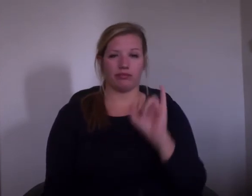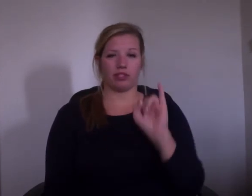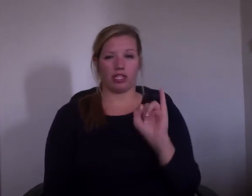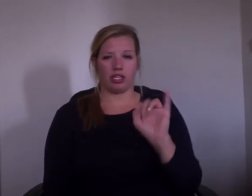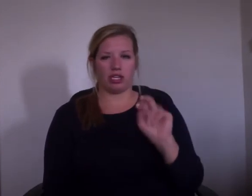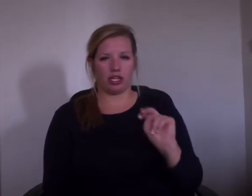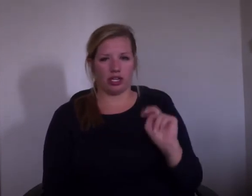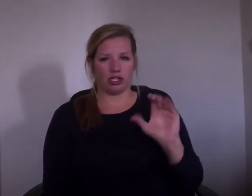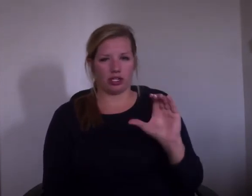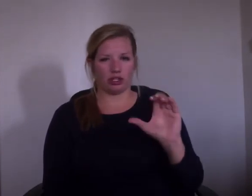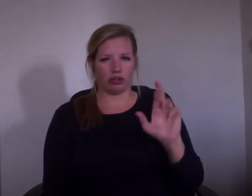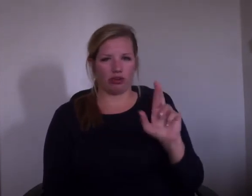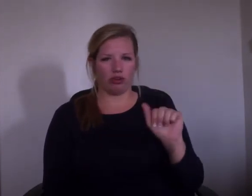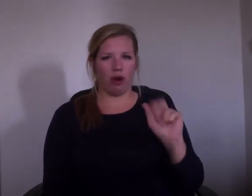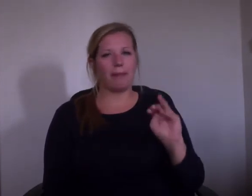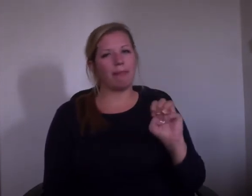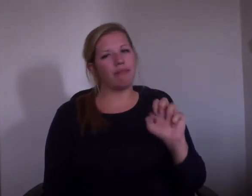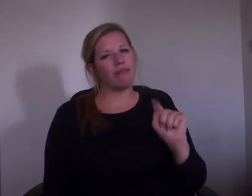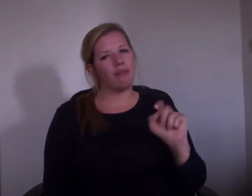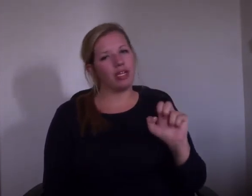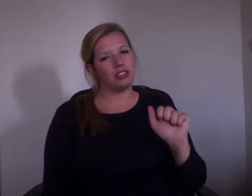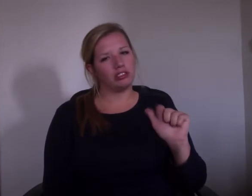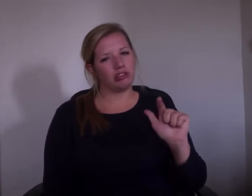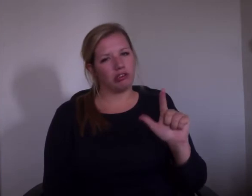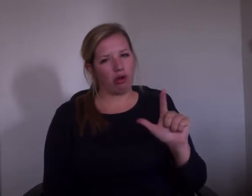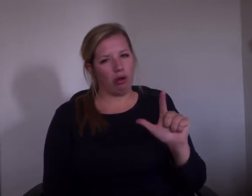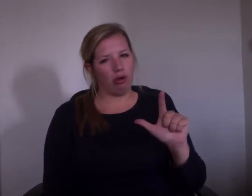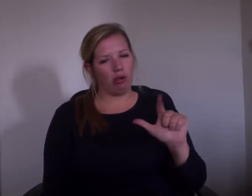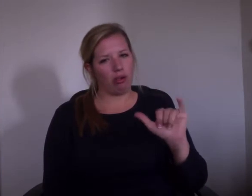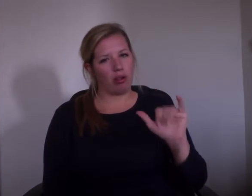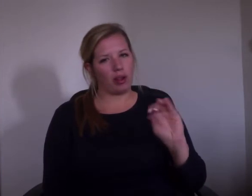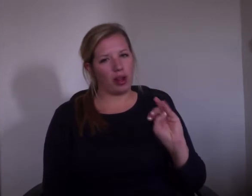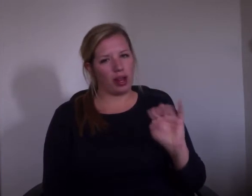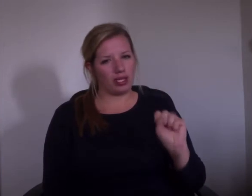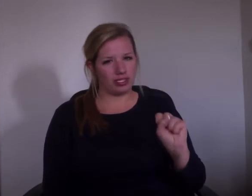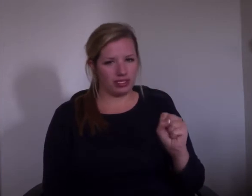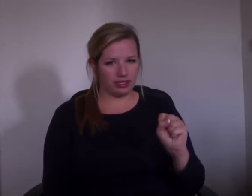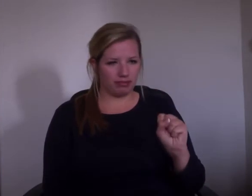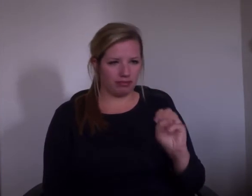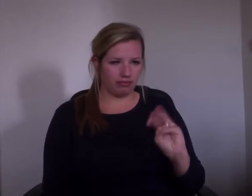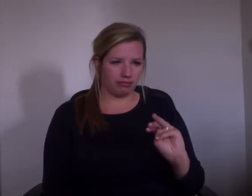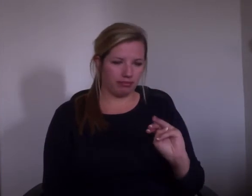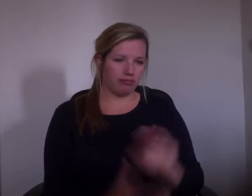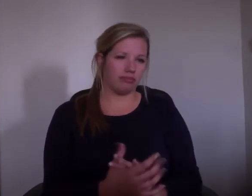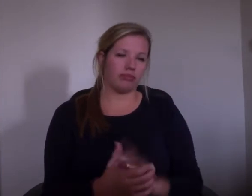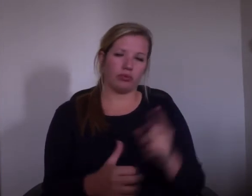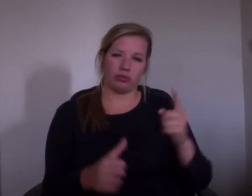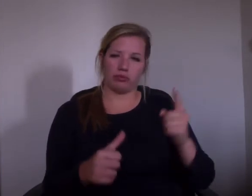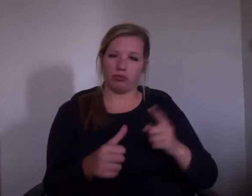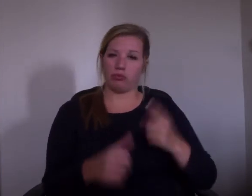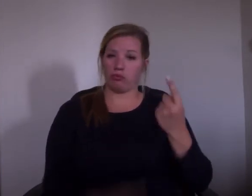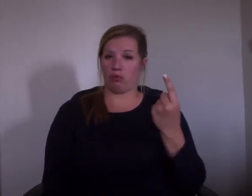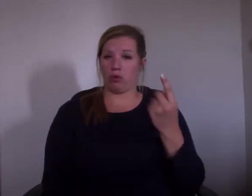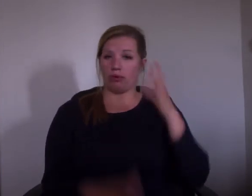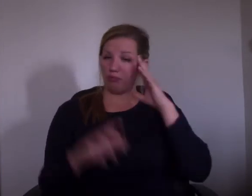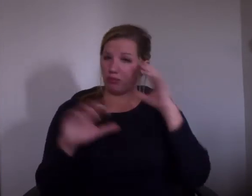Now, the way this affected U.S. policymaking in Vietnam is this. One president would make a decision about Vietnam and about how many troops to